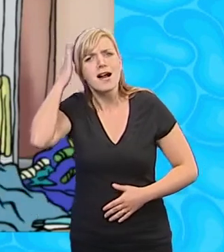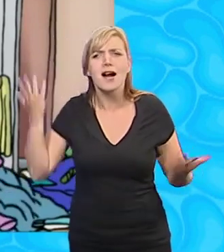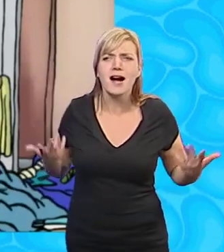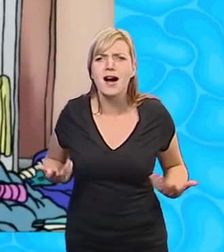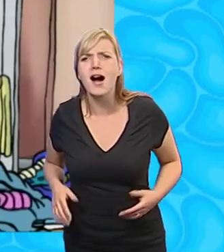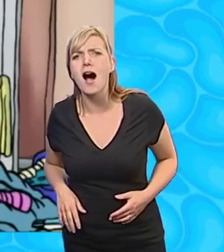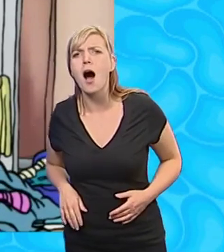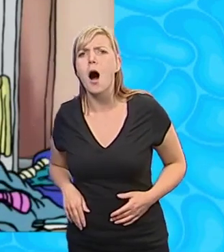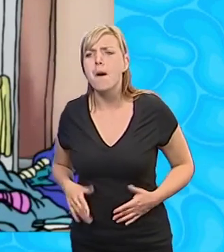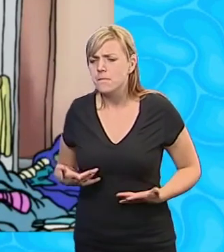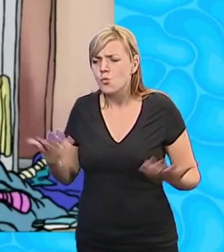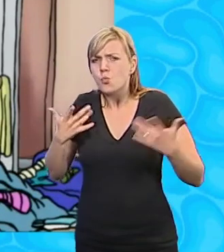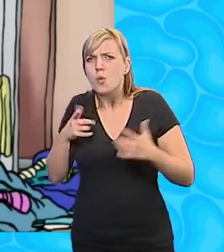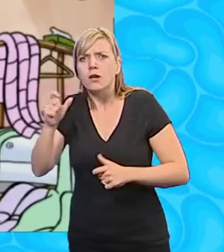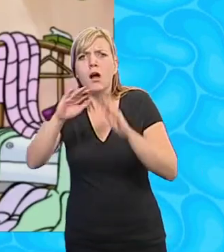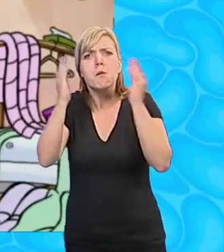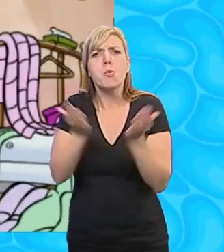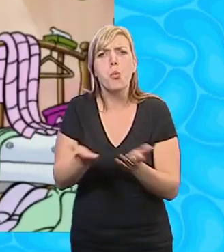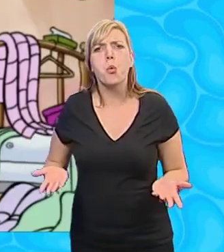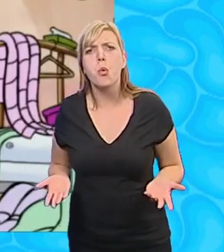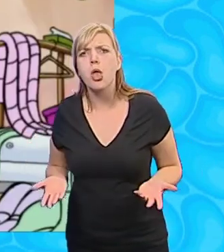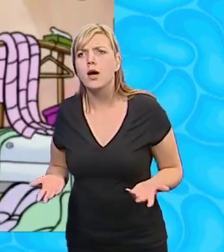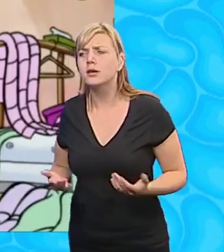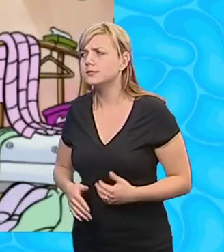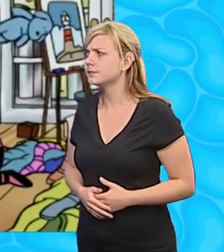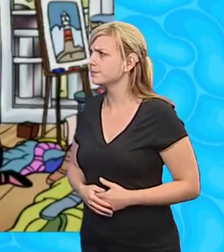Mum! I can't find Charlie's softball!